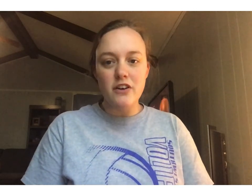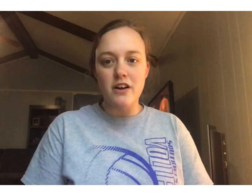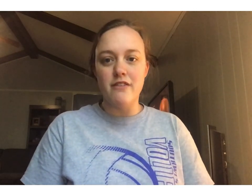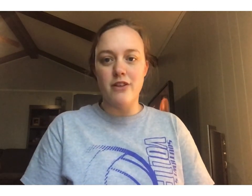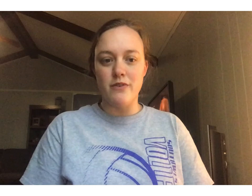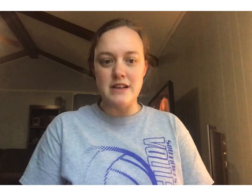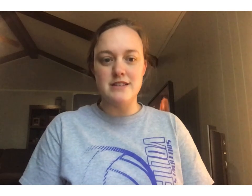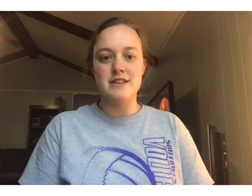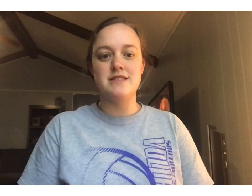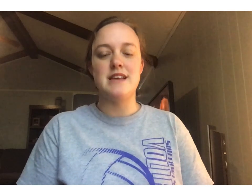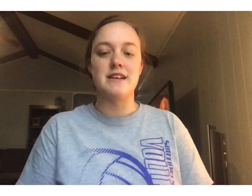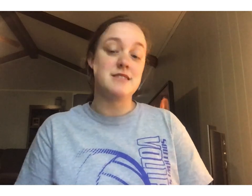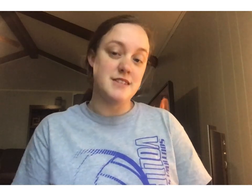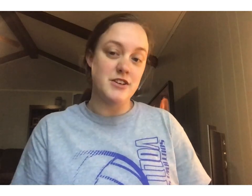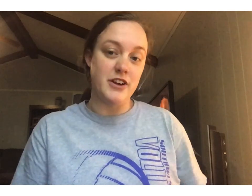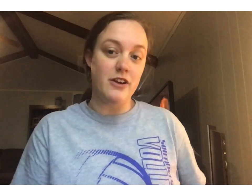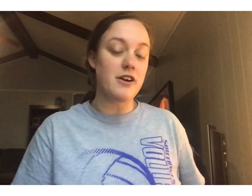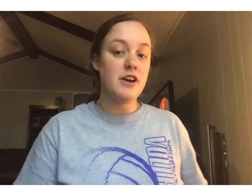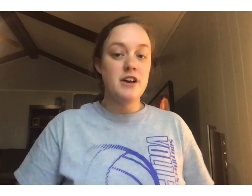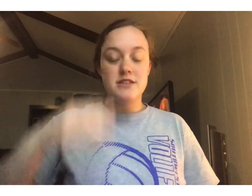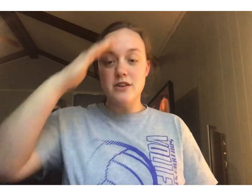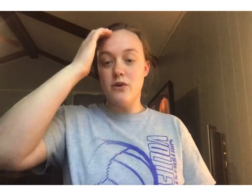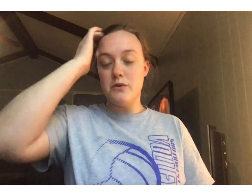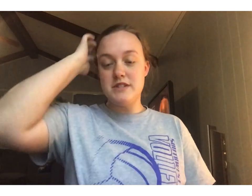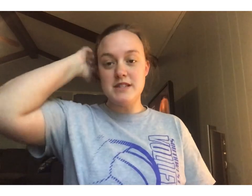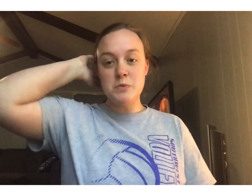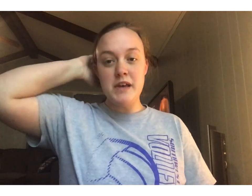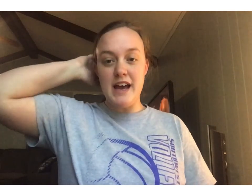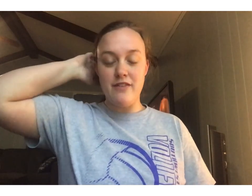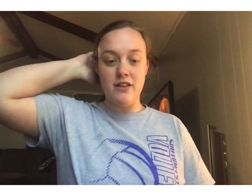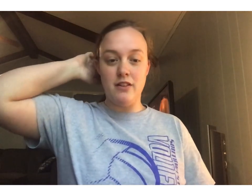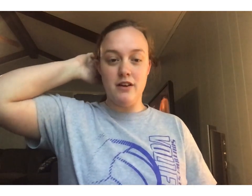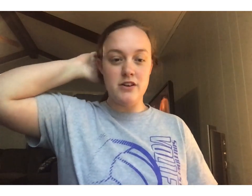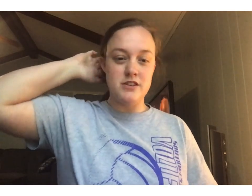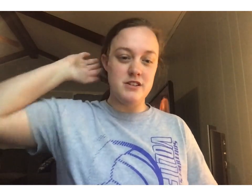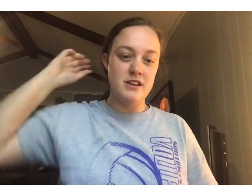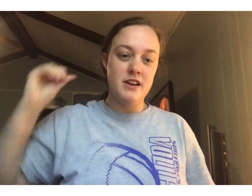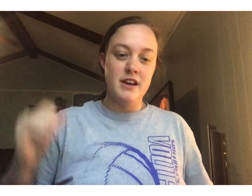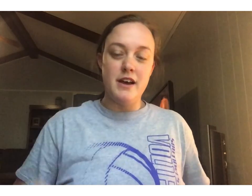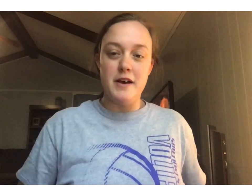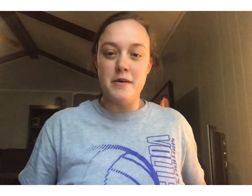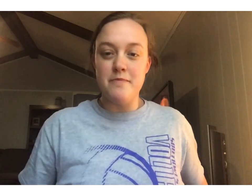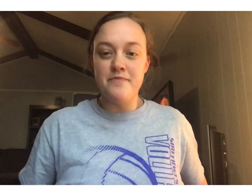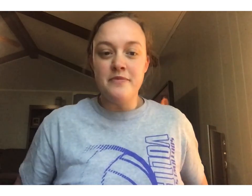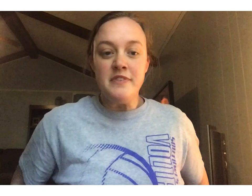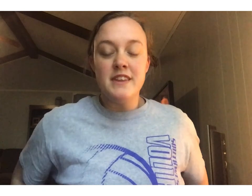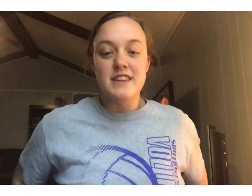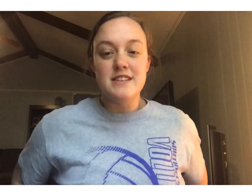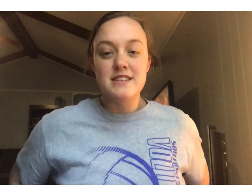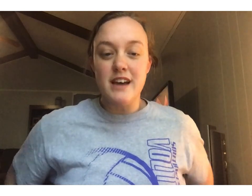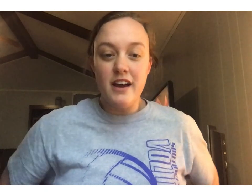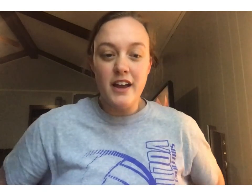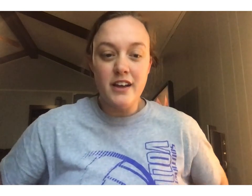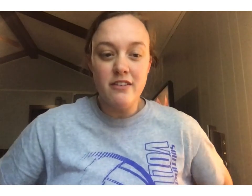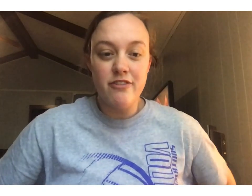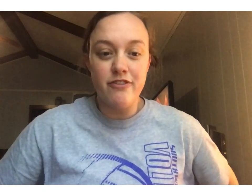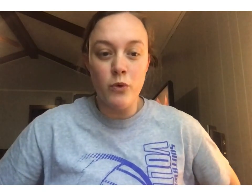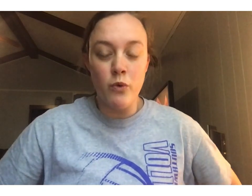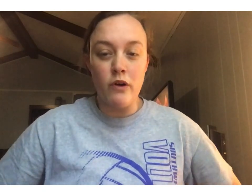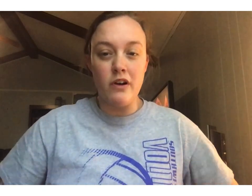color of the residence exterior. So since we haven't learned the sign